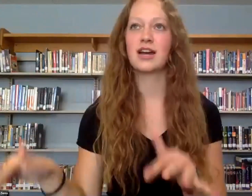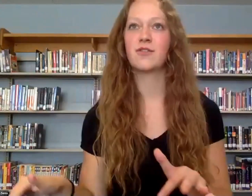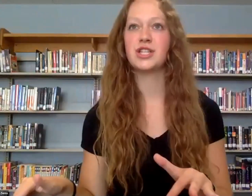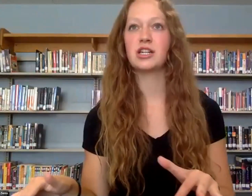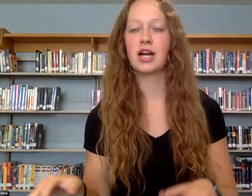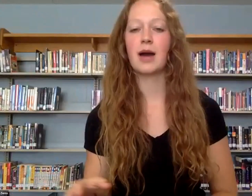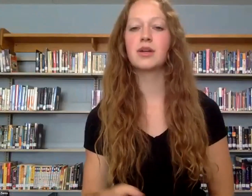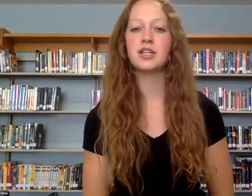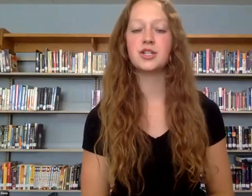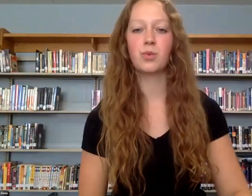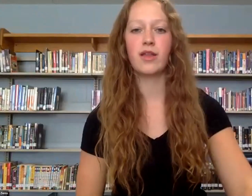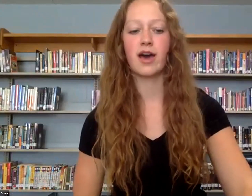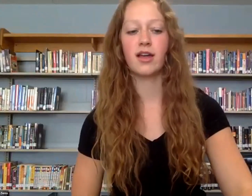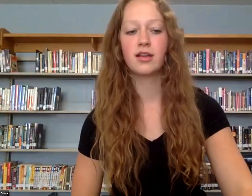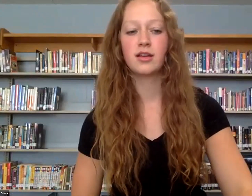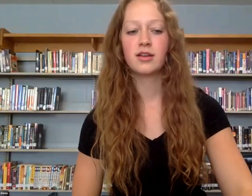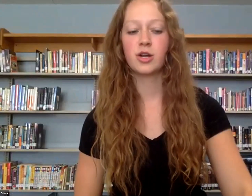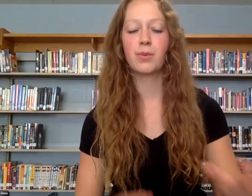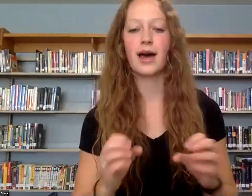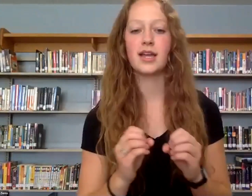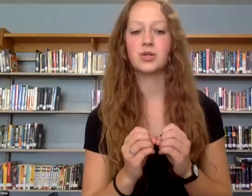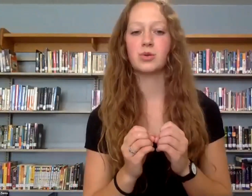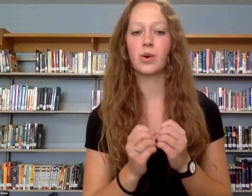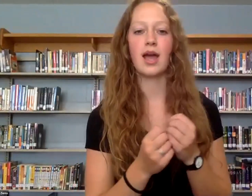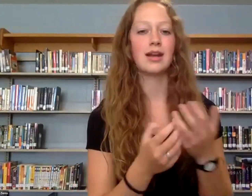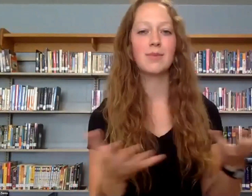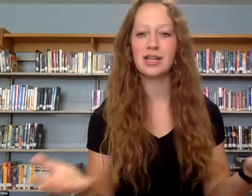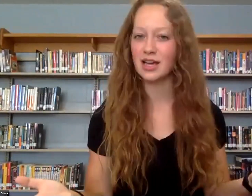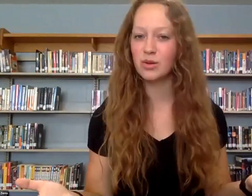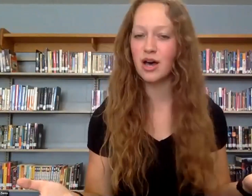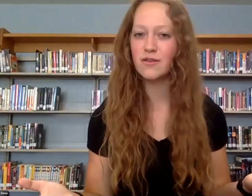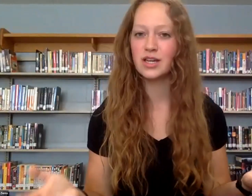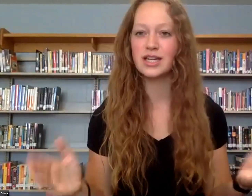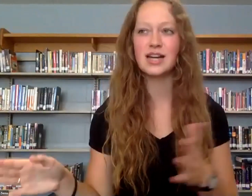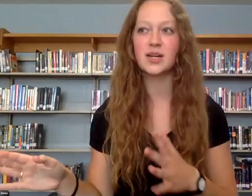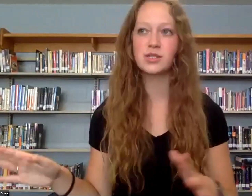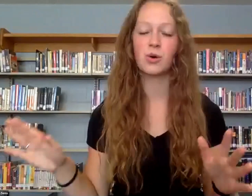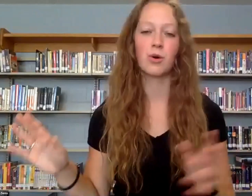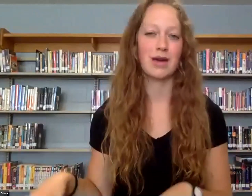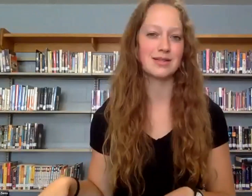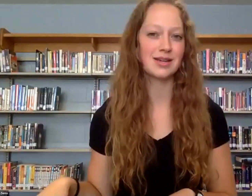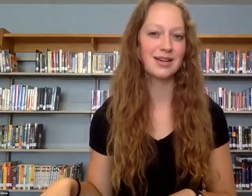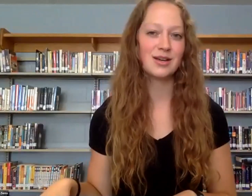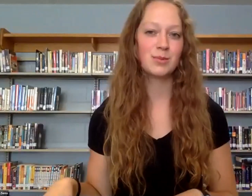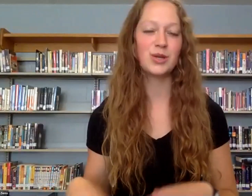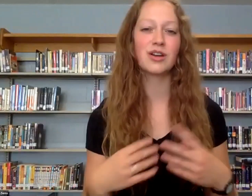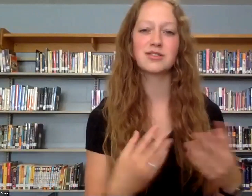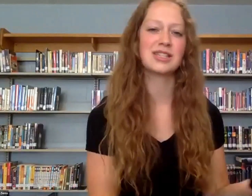for deer. I want to teach you one that could apply to anybody that you love. His sign was more romantic, but you can also sing this